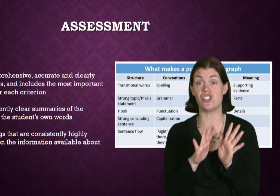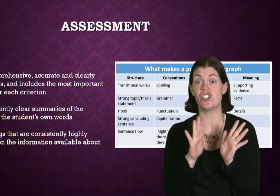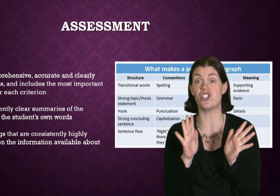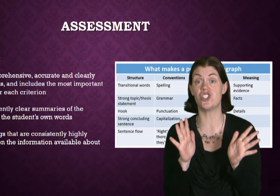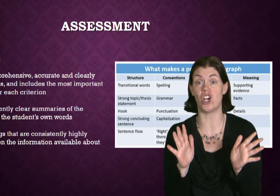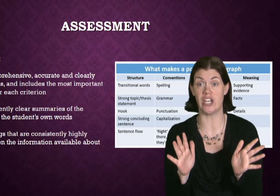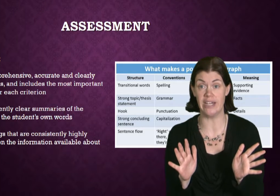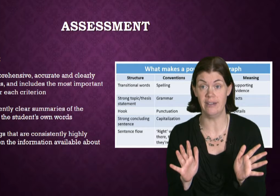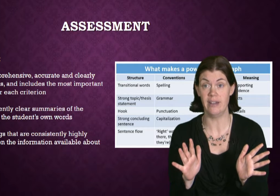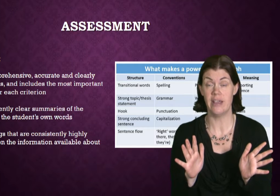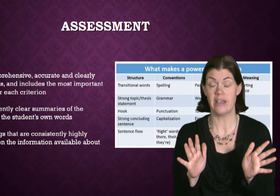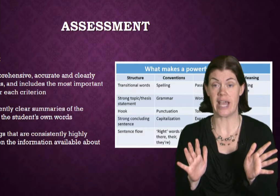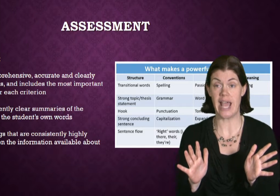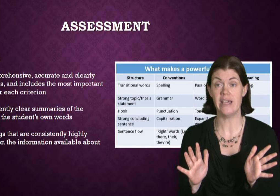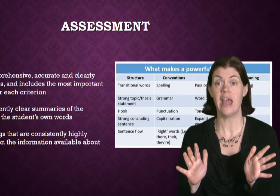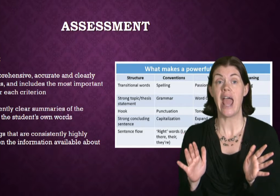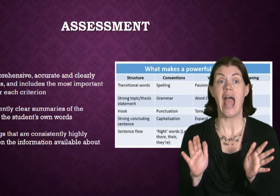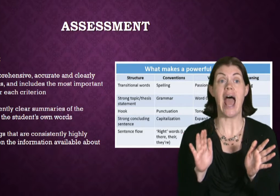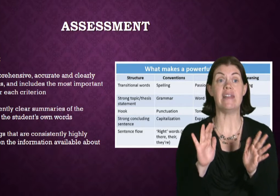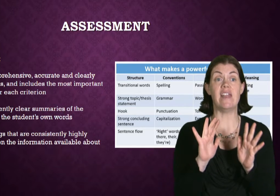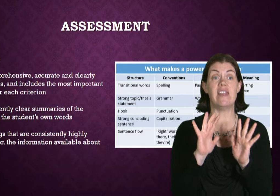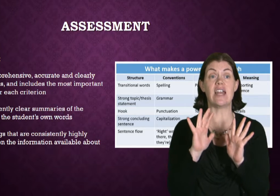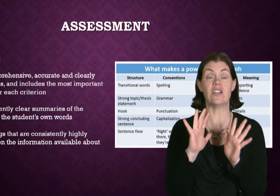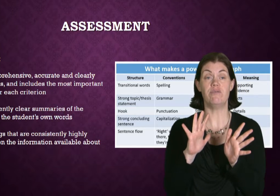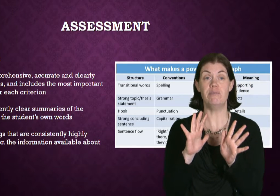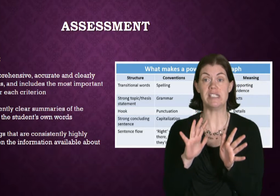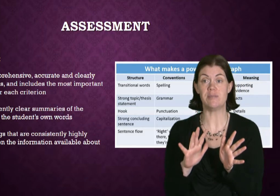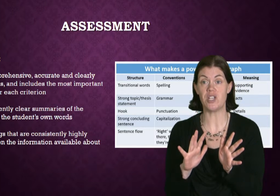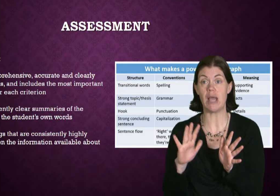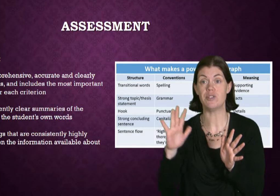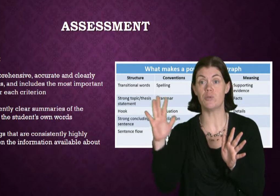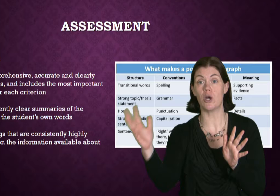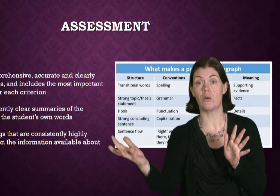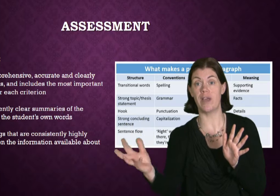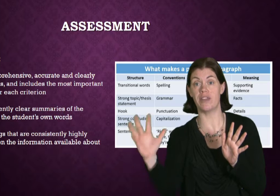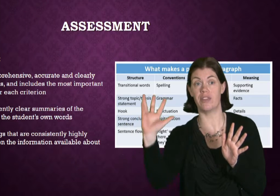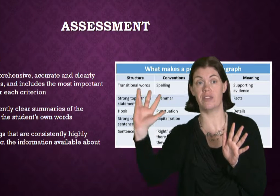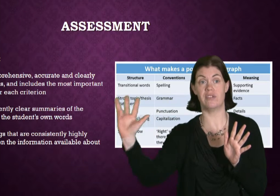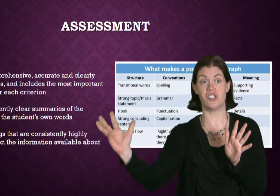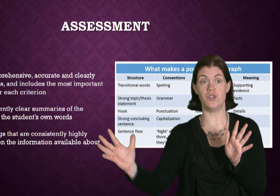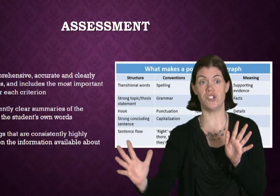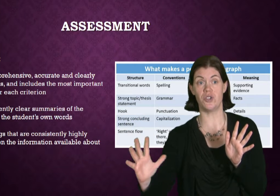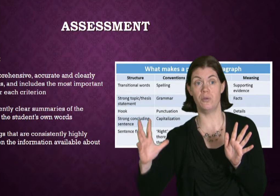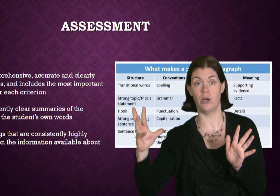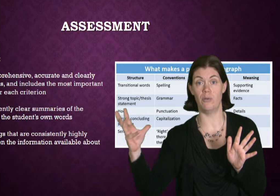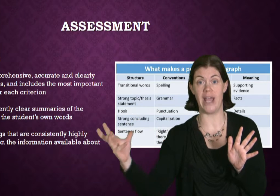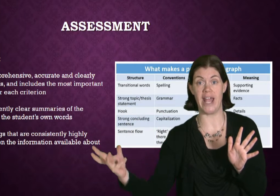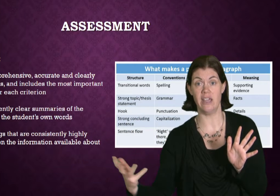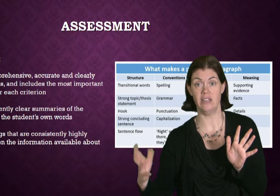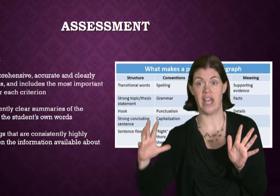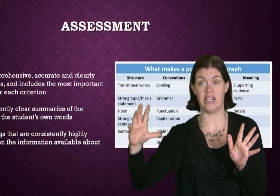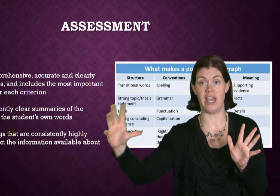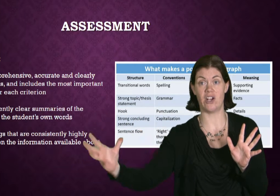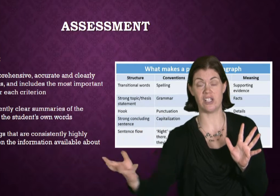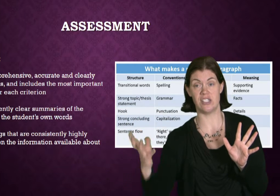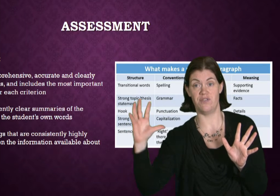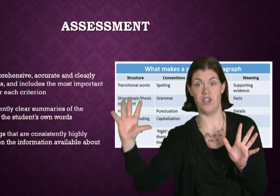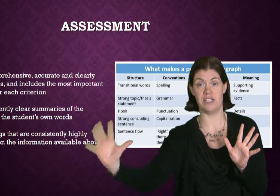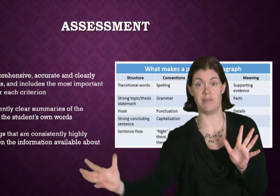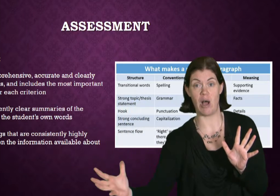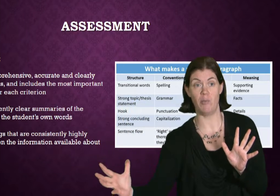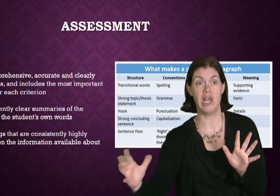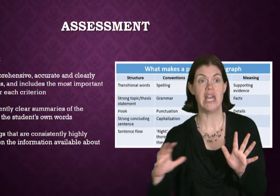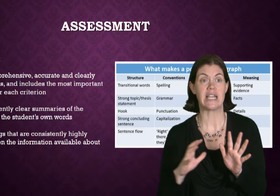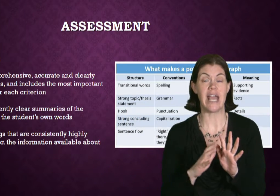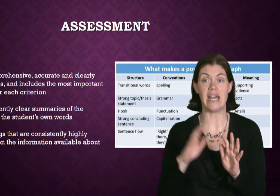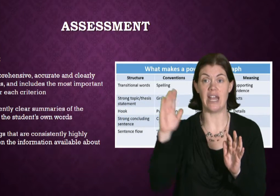guys started, okay? And then that'll give me some time to work with students who were away, aka Costin, if you need